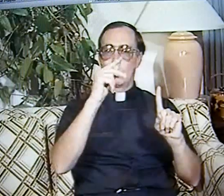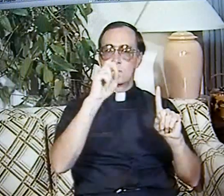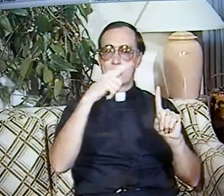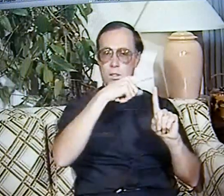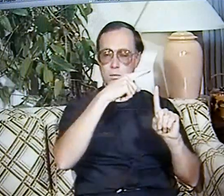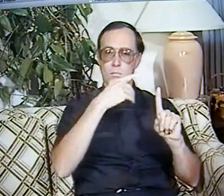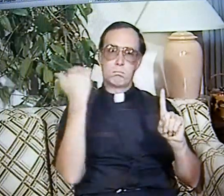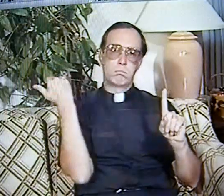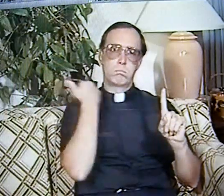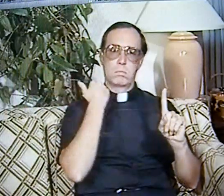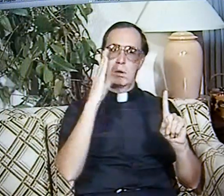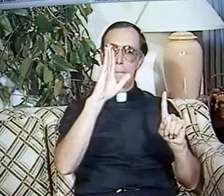York.